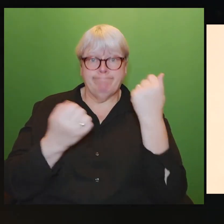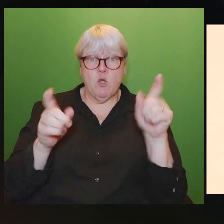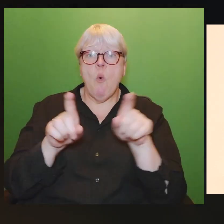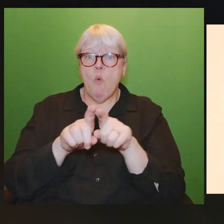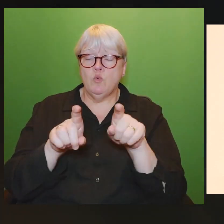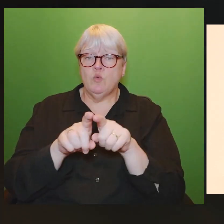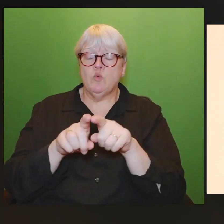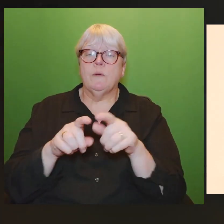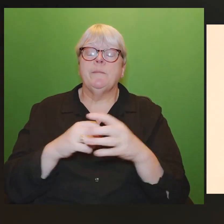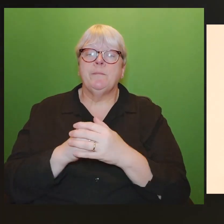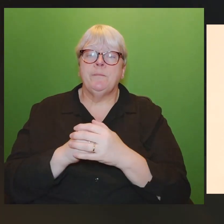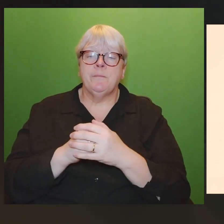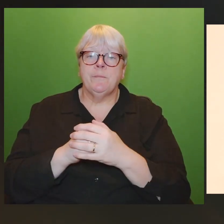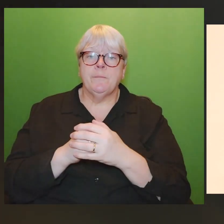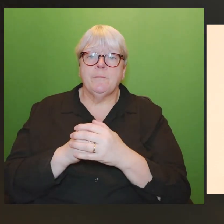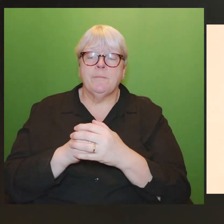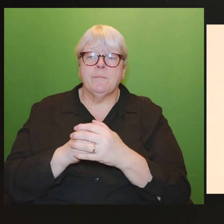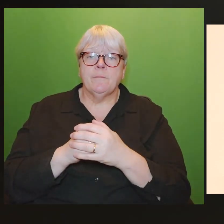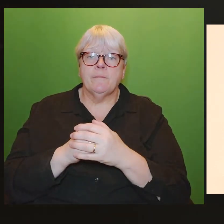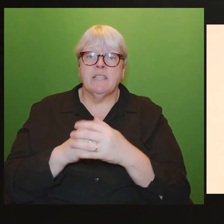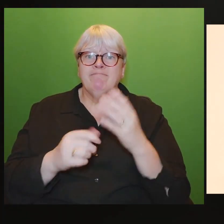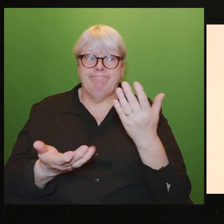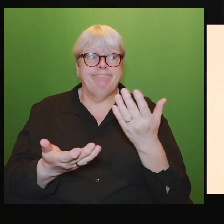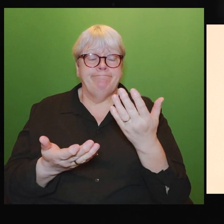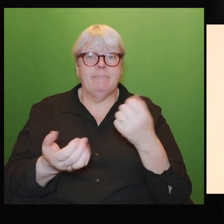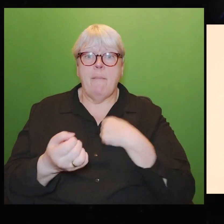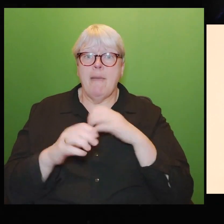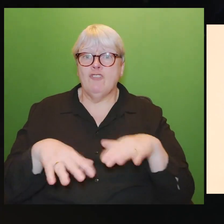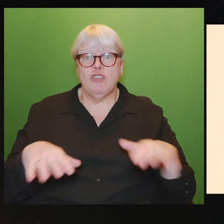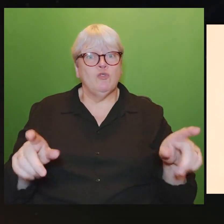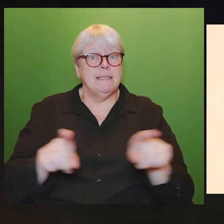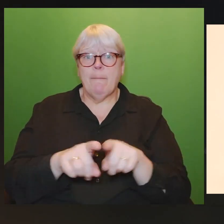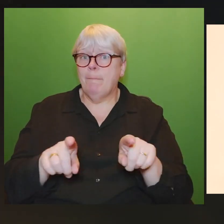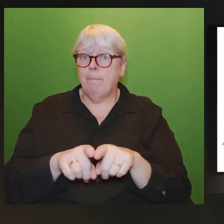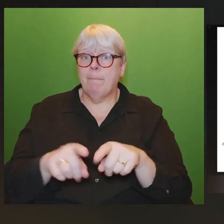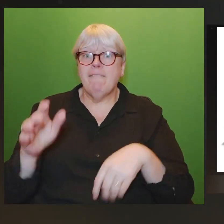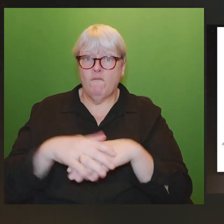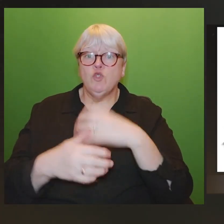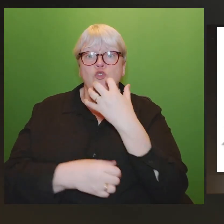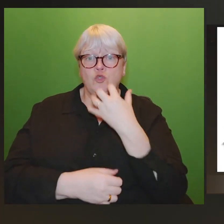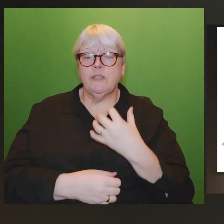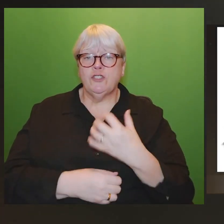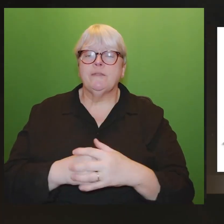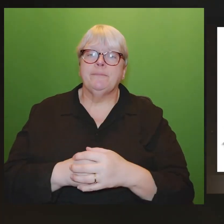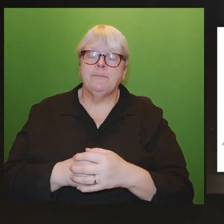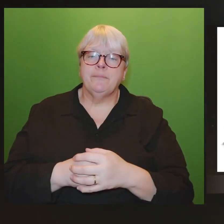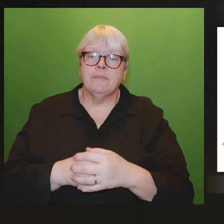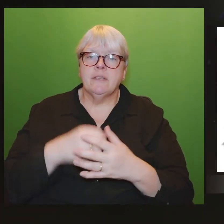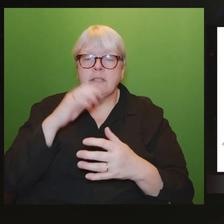there was no way I would be able to trace her. So I turned my attention to my grandfather, Stanisław